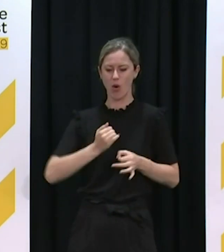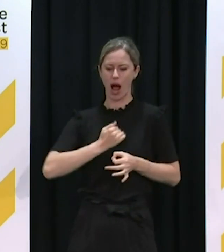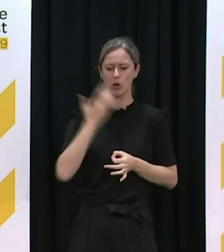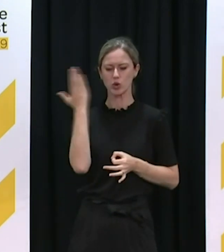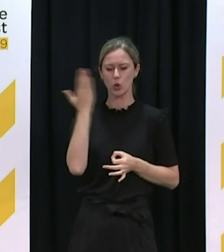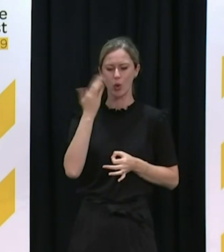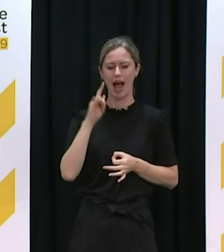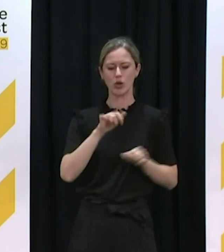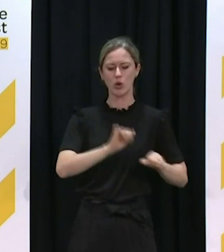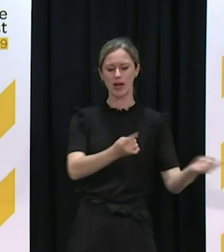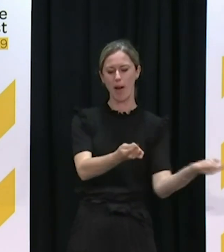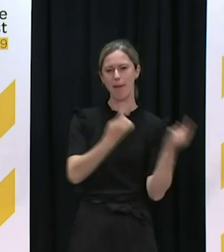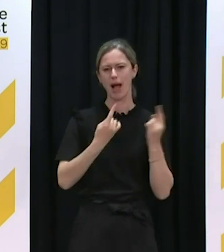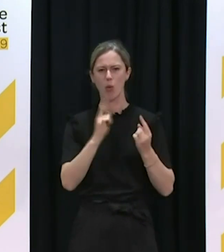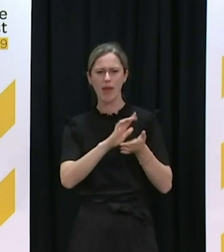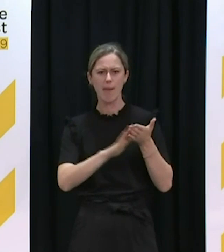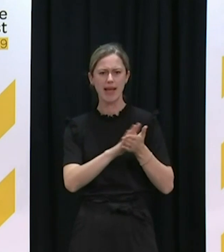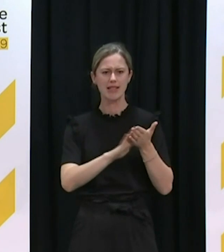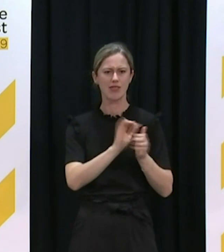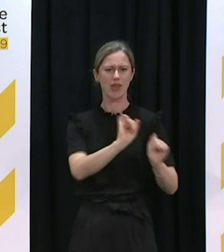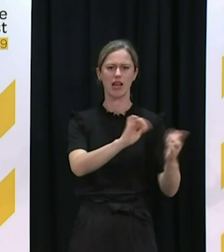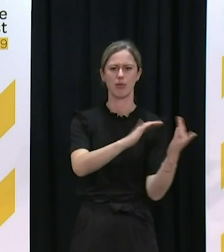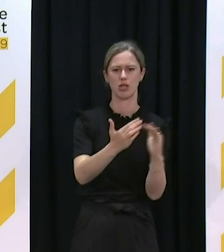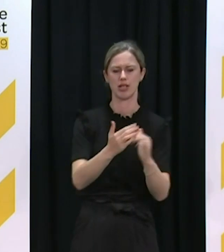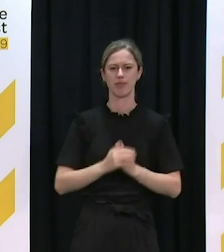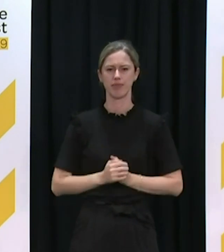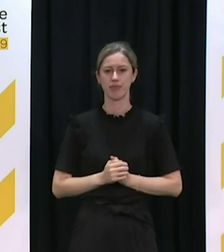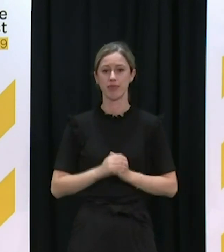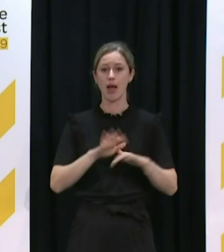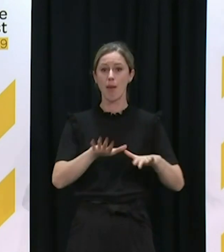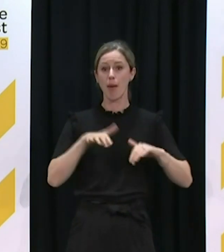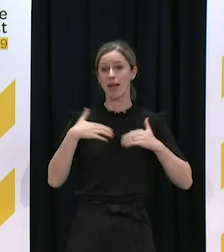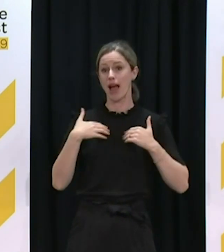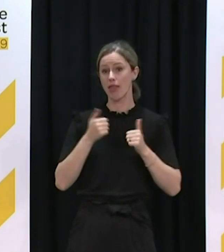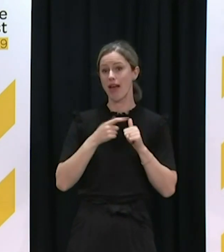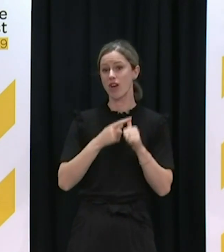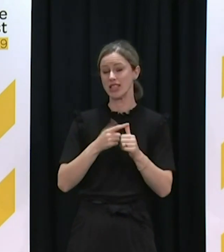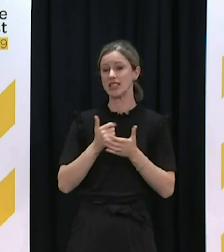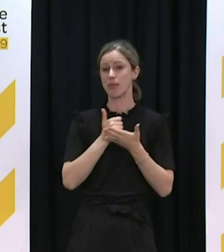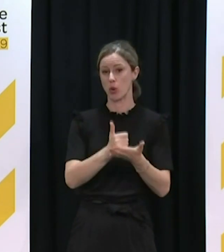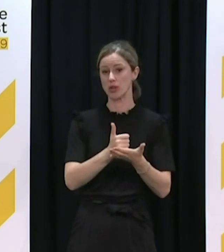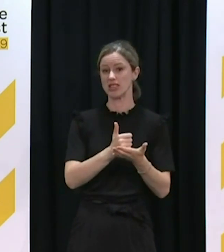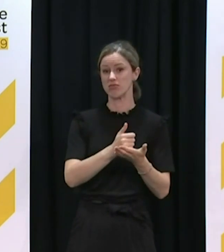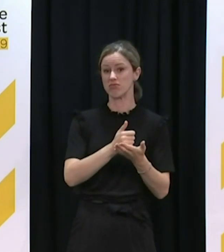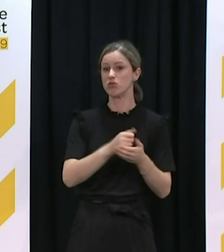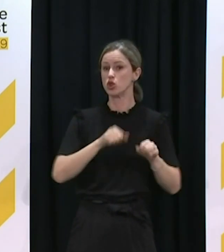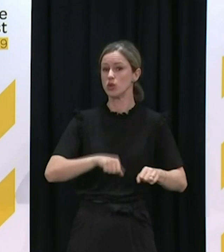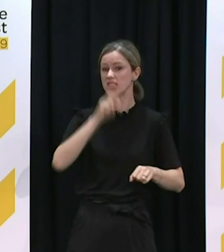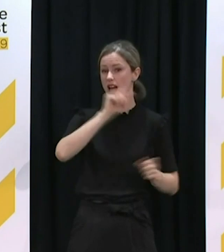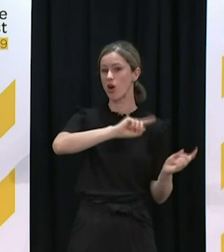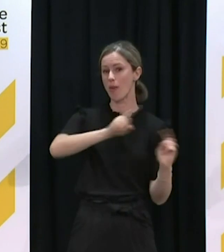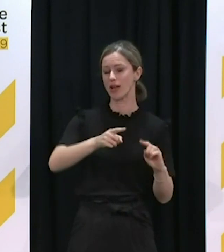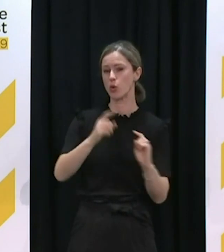structuring the return to school and what that means for their communities. Public health advice supports a return to on-site